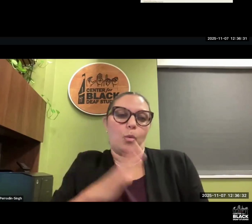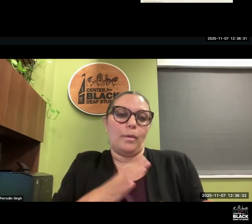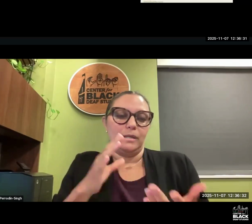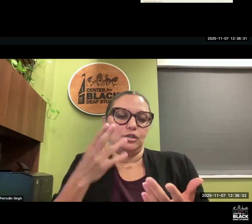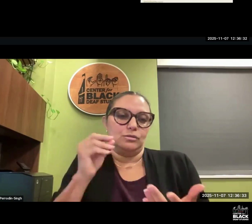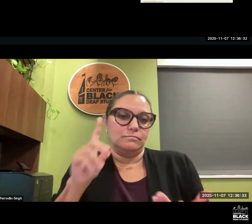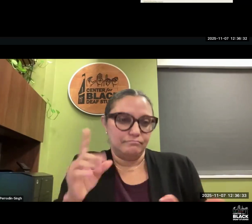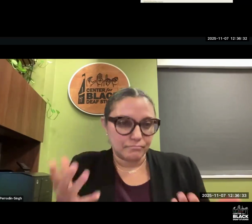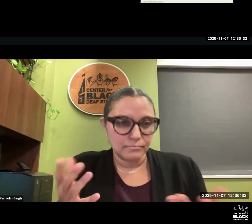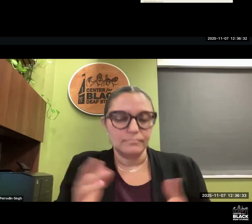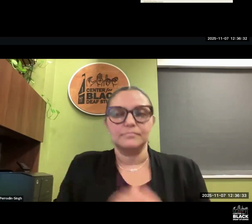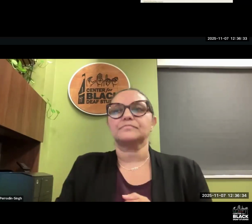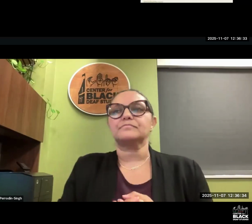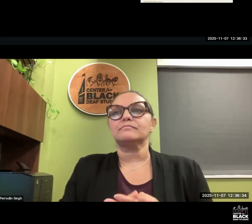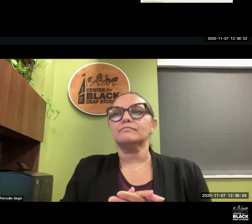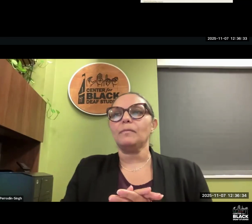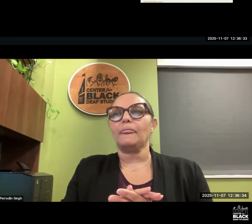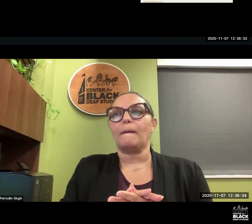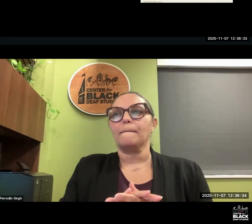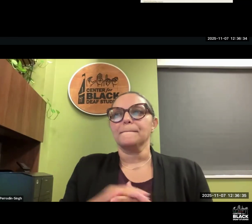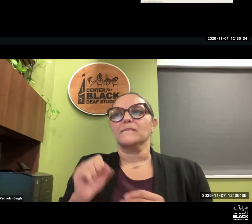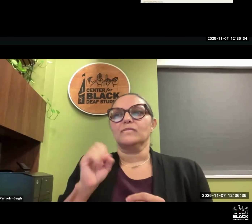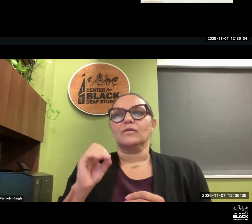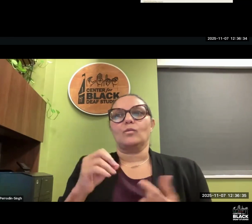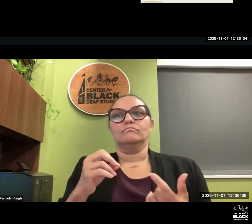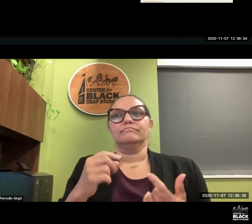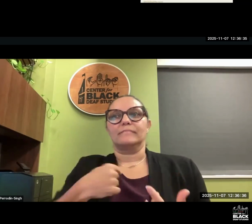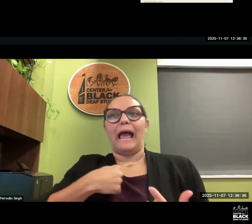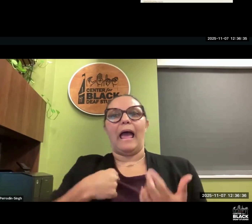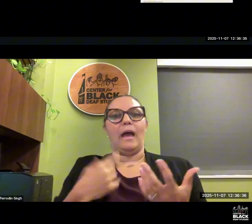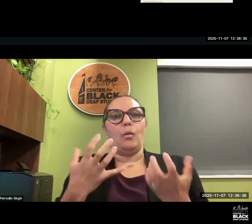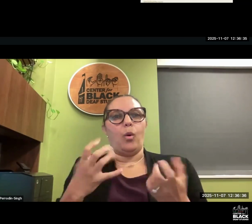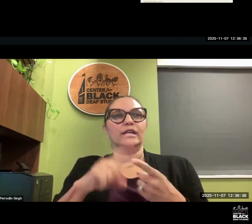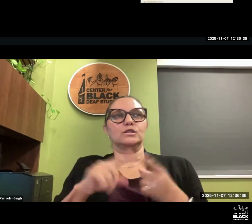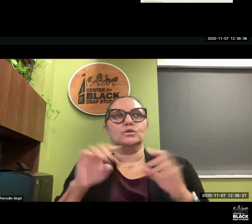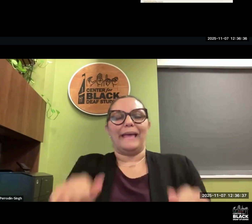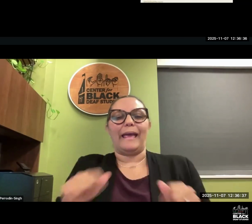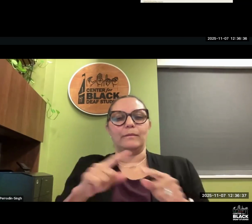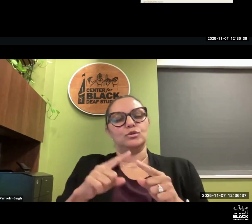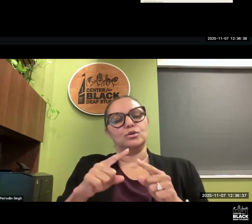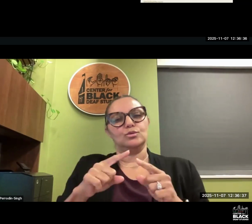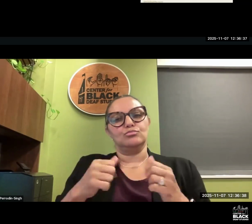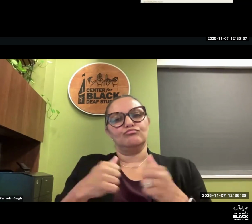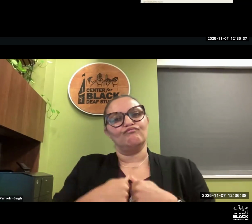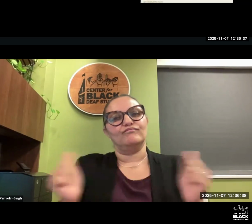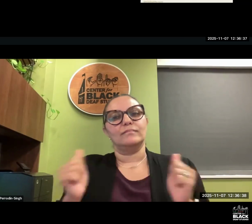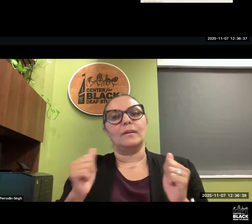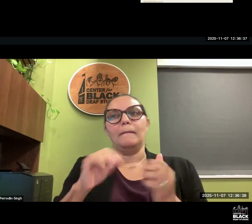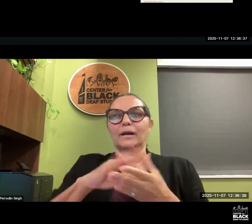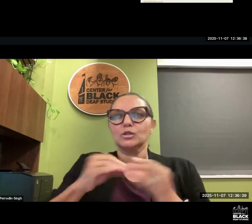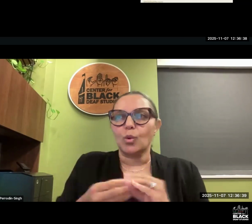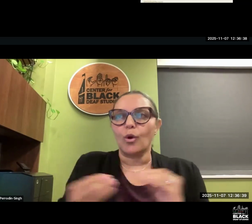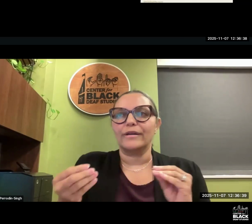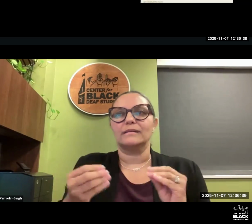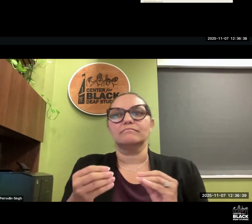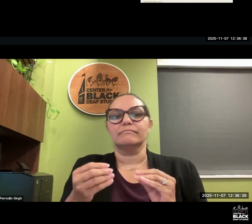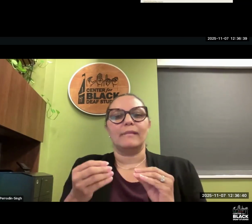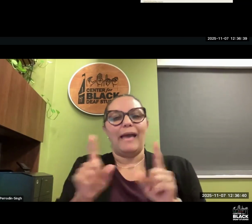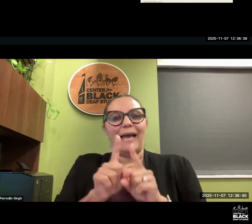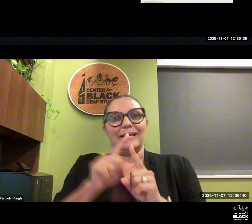through suffering, and through that hardship, but still sharing that story through joy, sharing the story of womanhood.